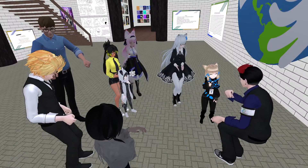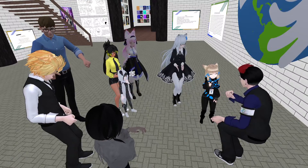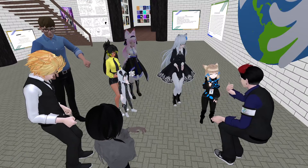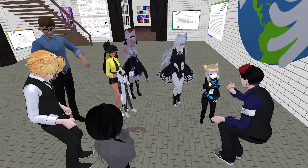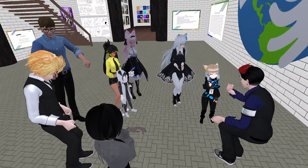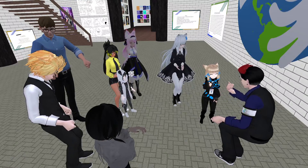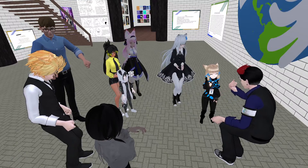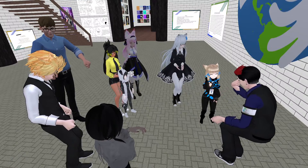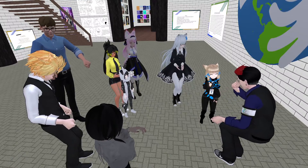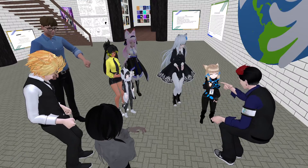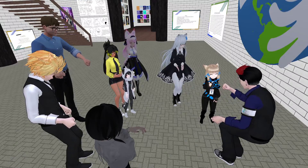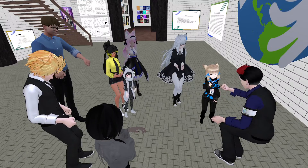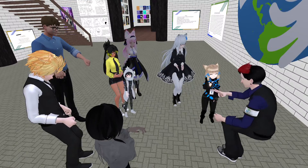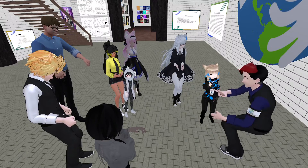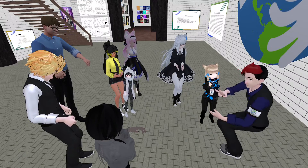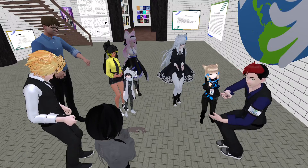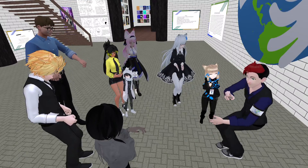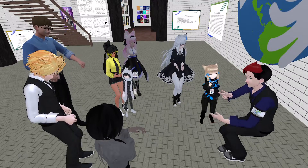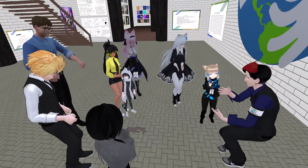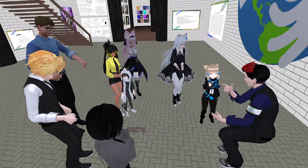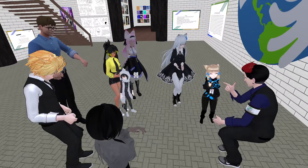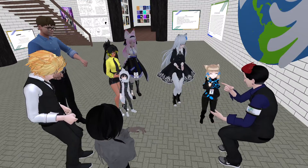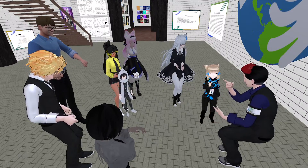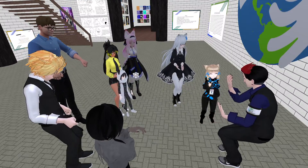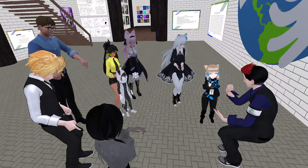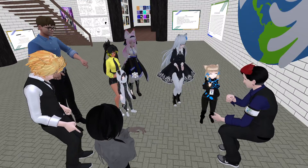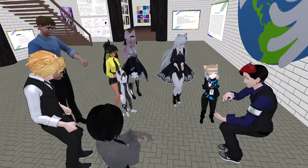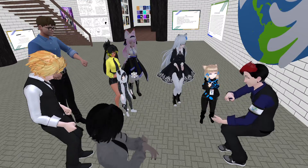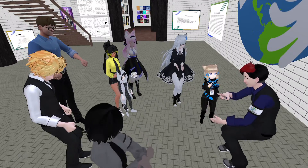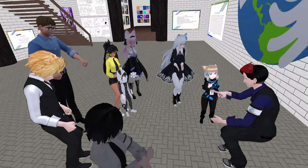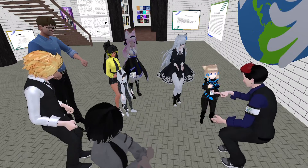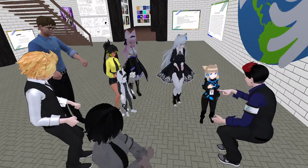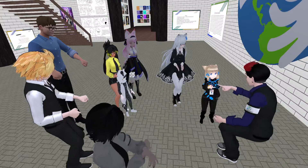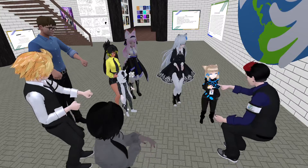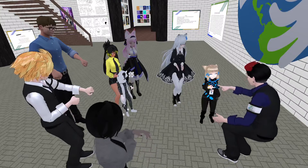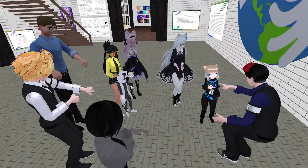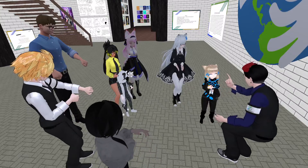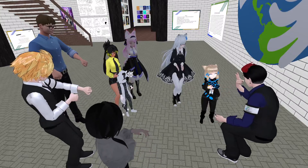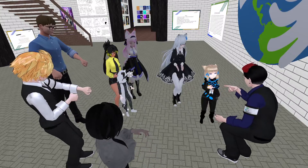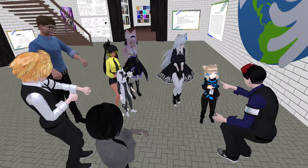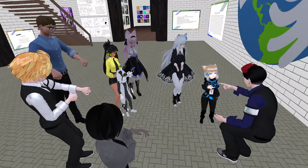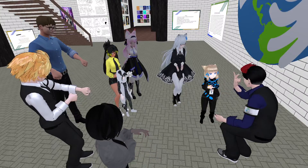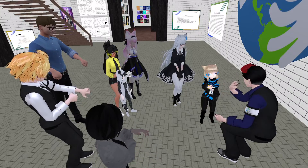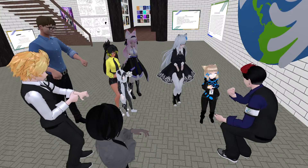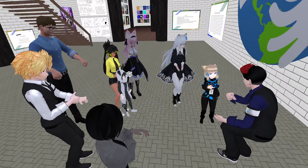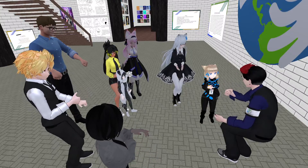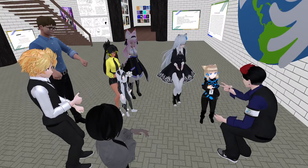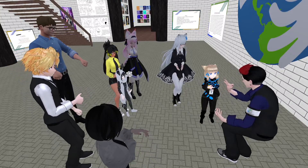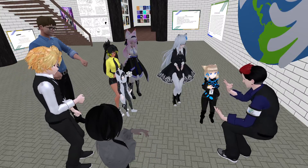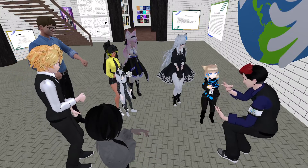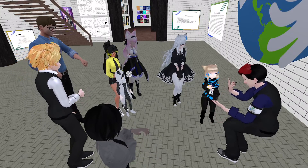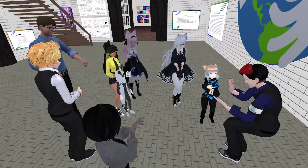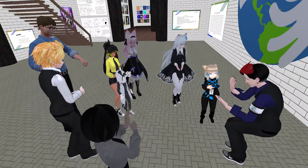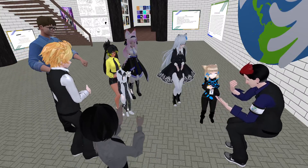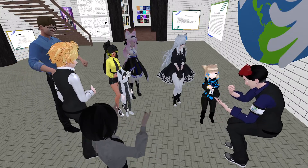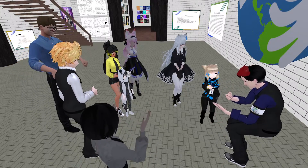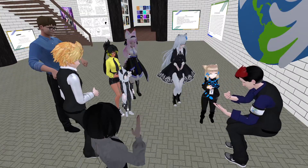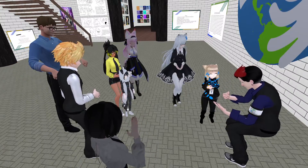cross over each other. No, I heard snoring and I'm like, who's asleep? And I looked and it looked like you were asleep. It looked like you had just like